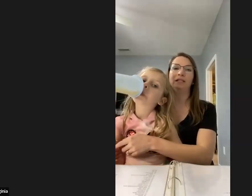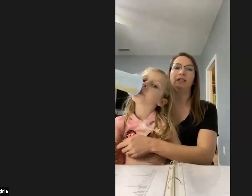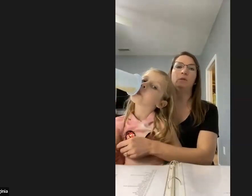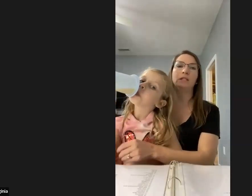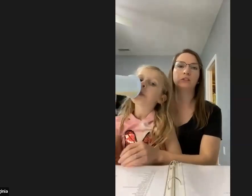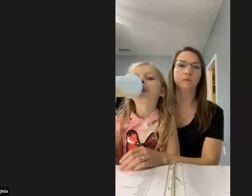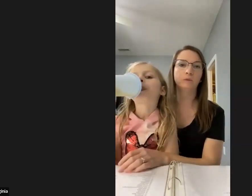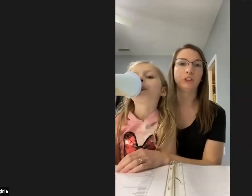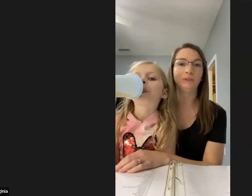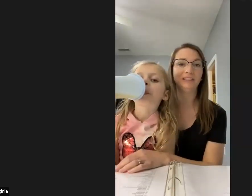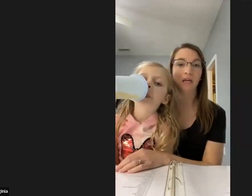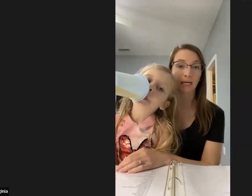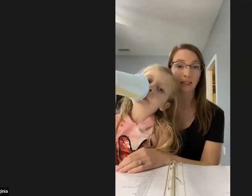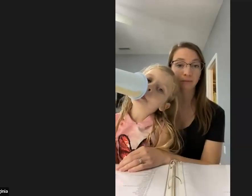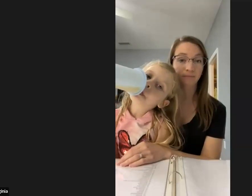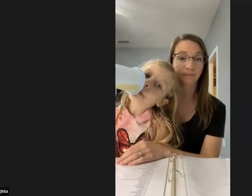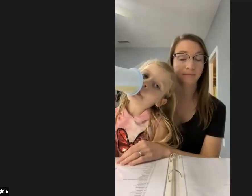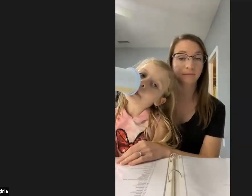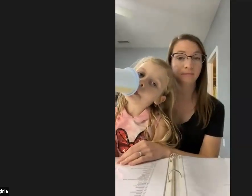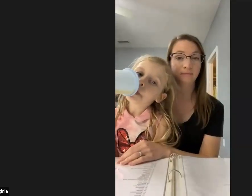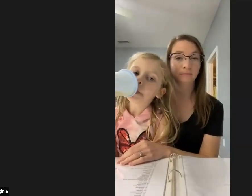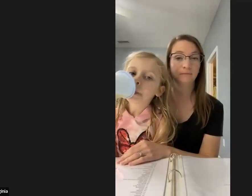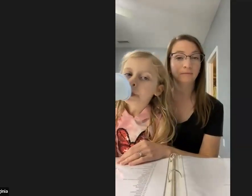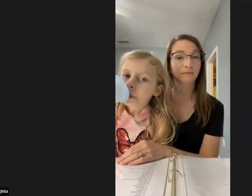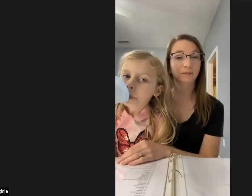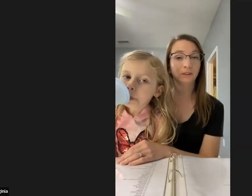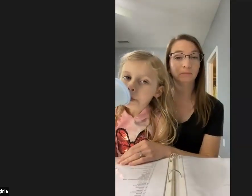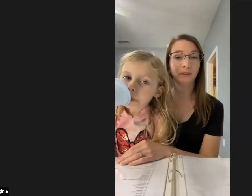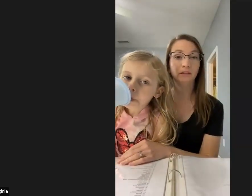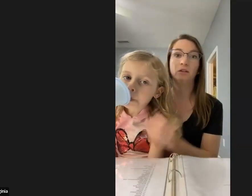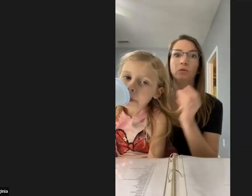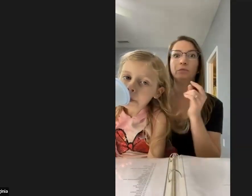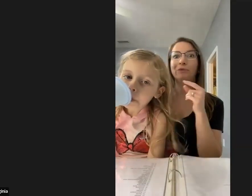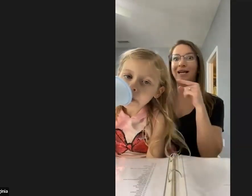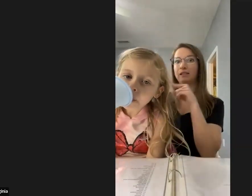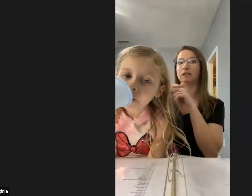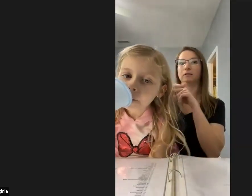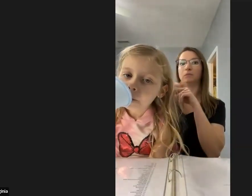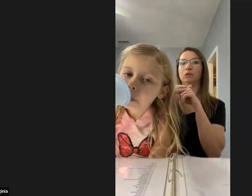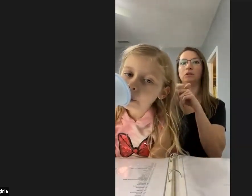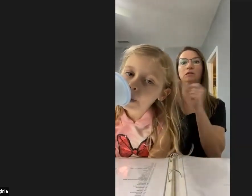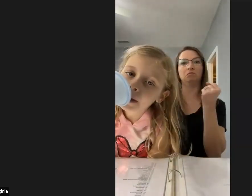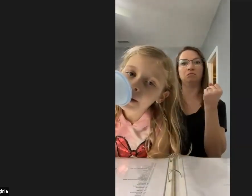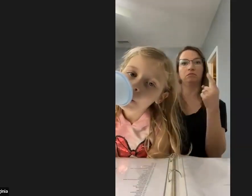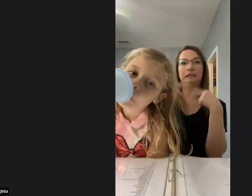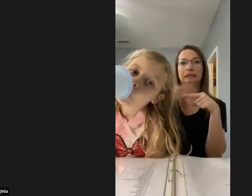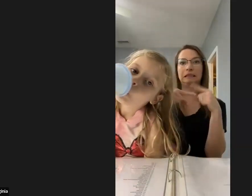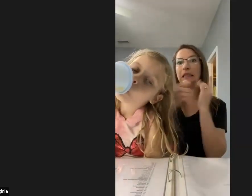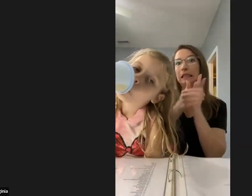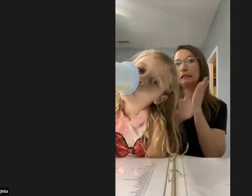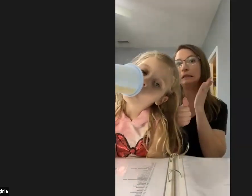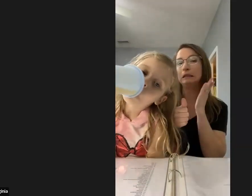open-ended questions where you sign to me? You know, practice more signing